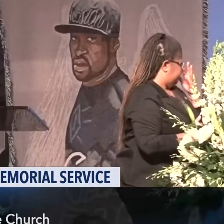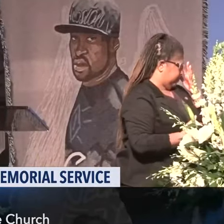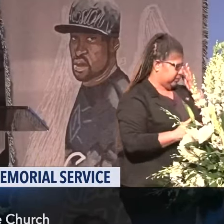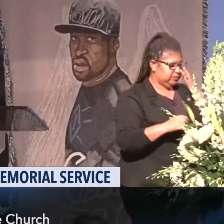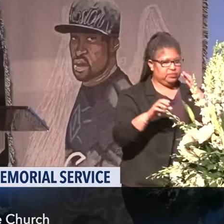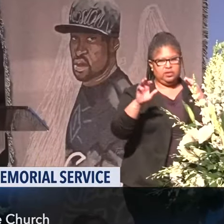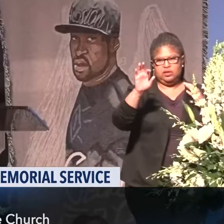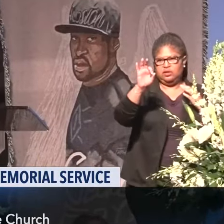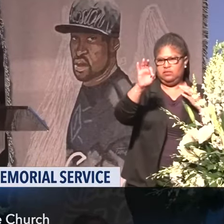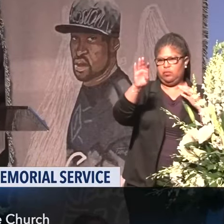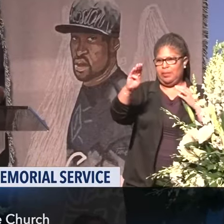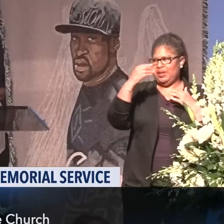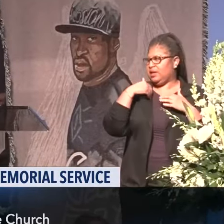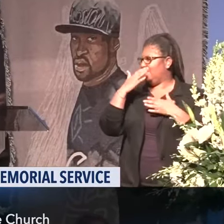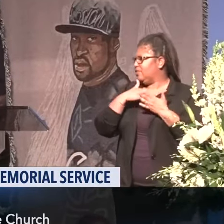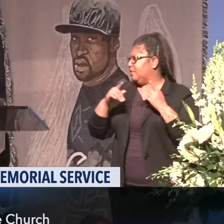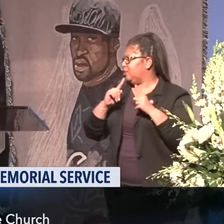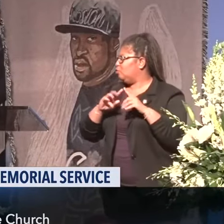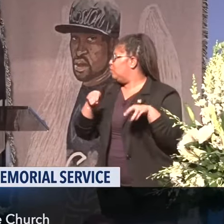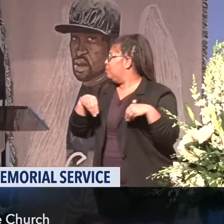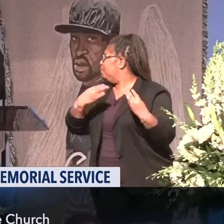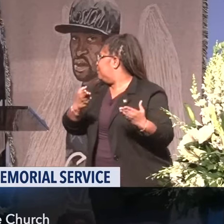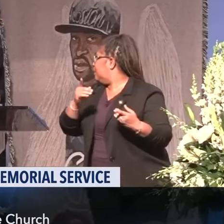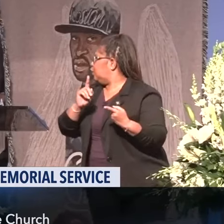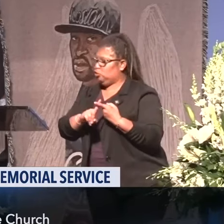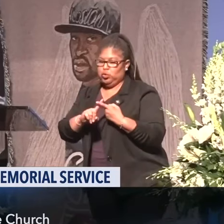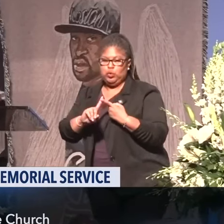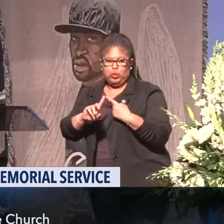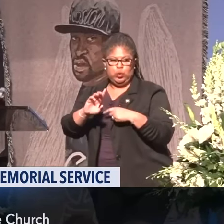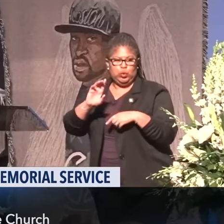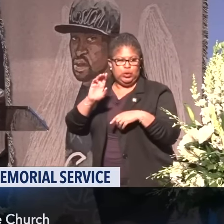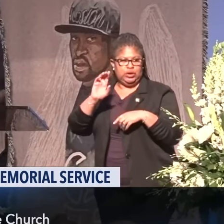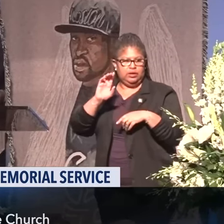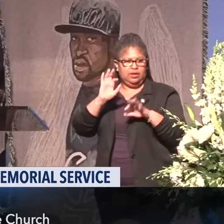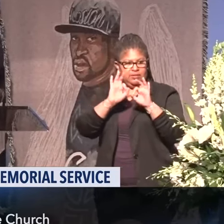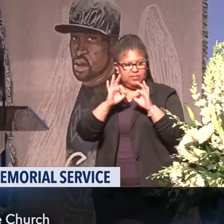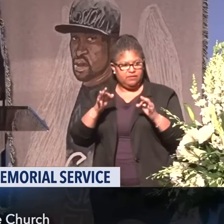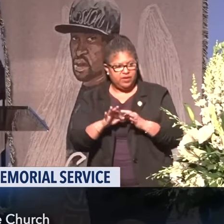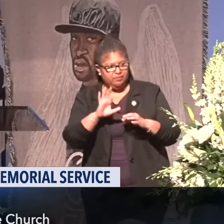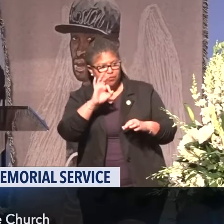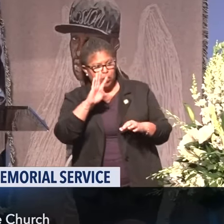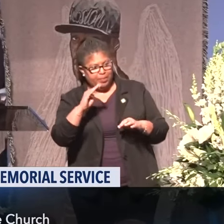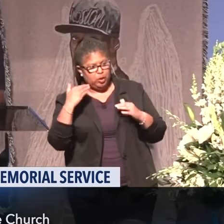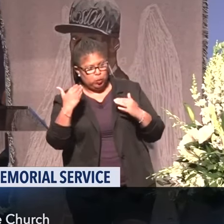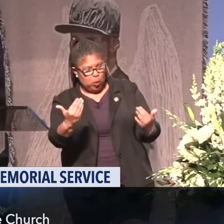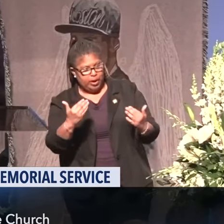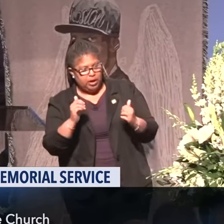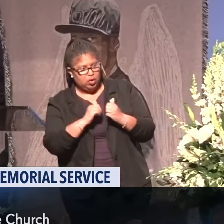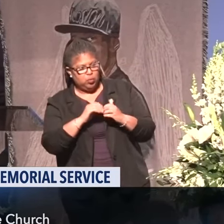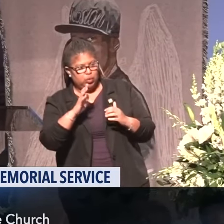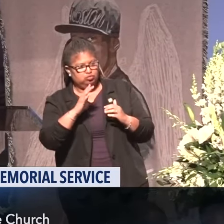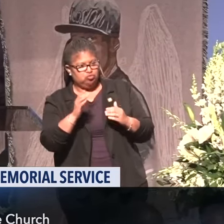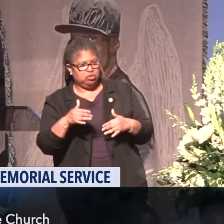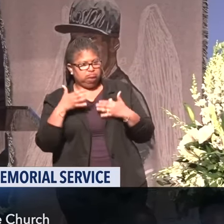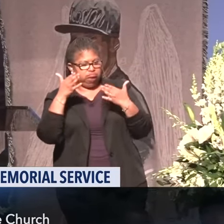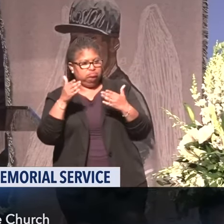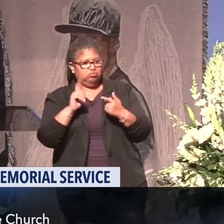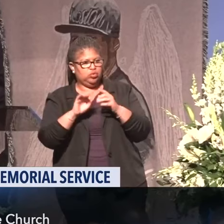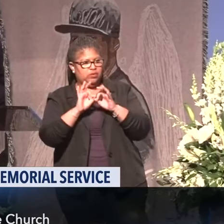Fort Ben has something to present. Oh, please. Fort Ben, will you make your presentation at this time?